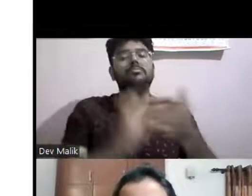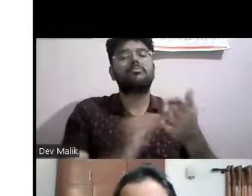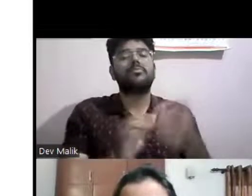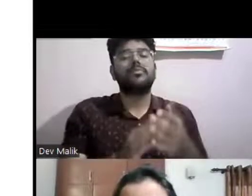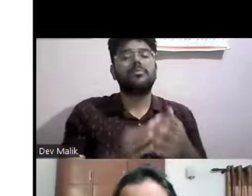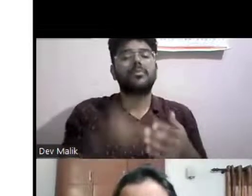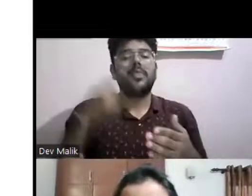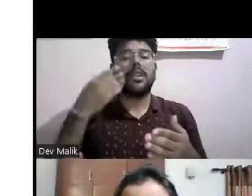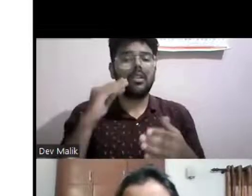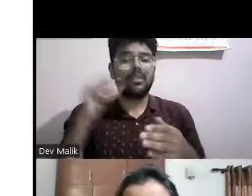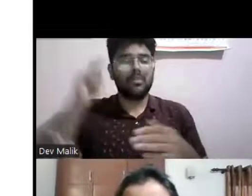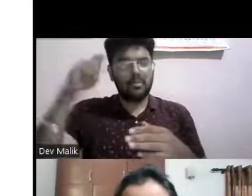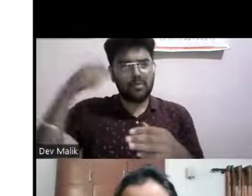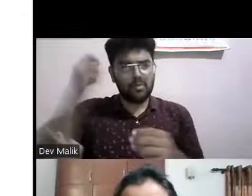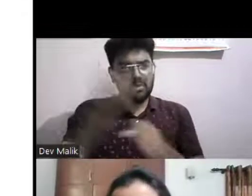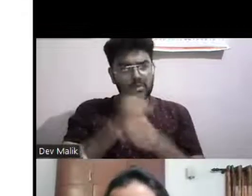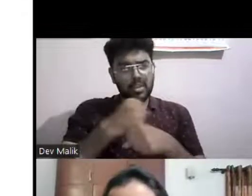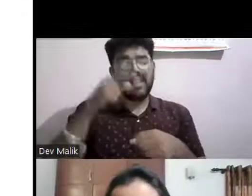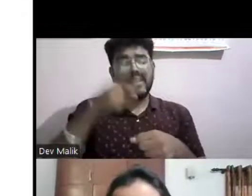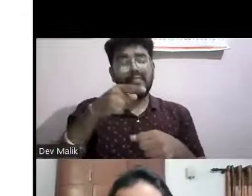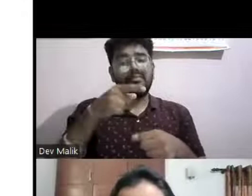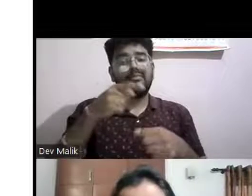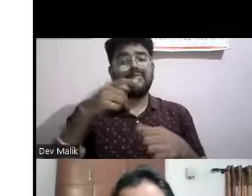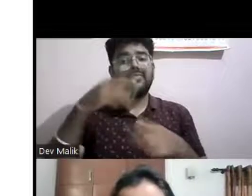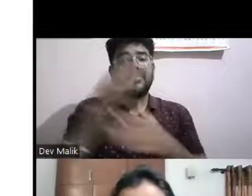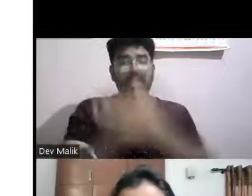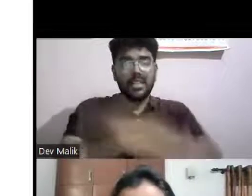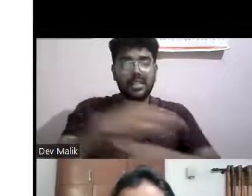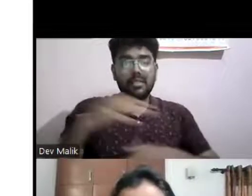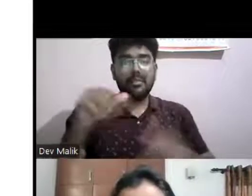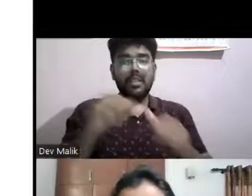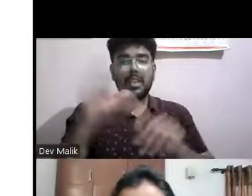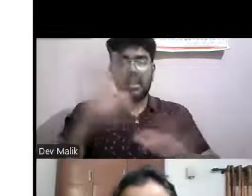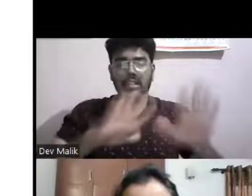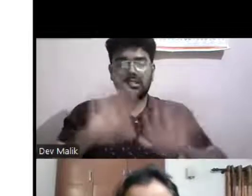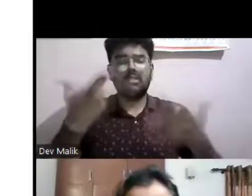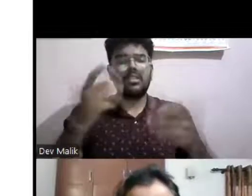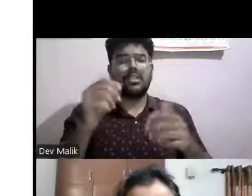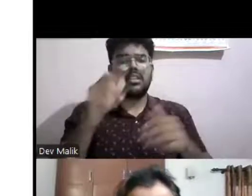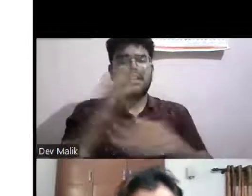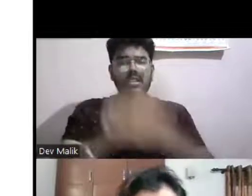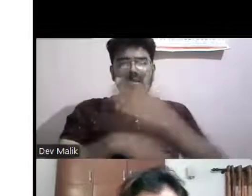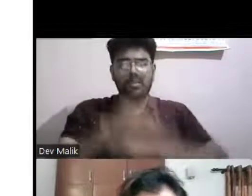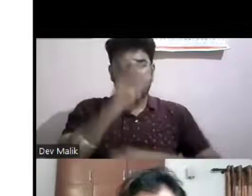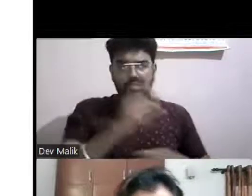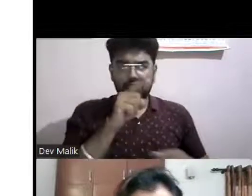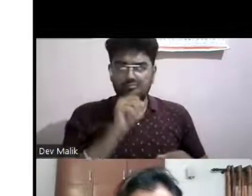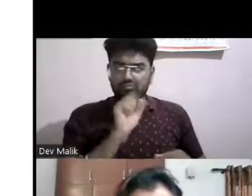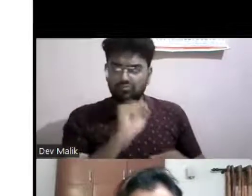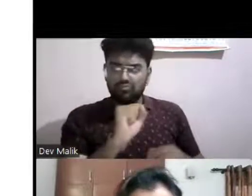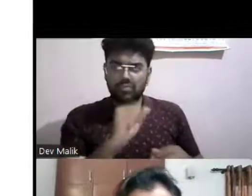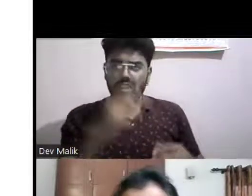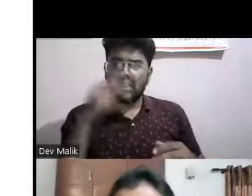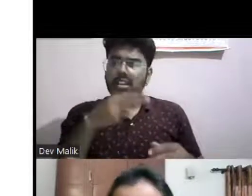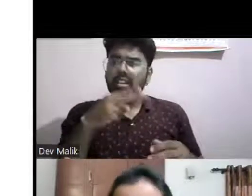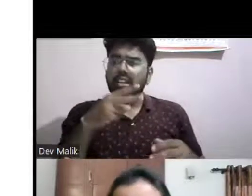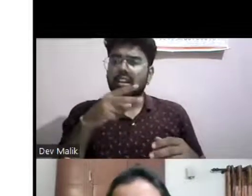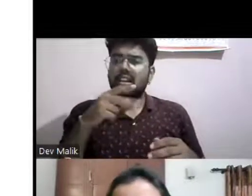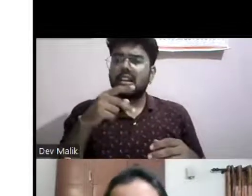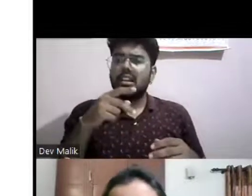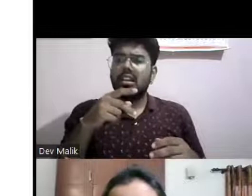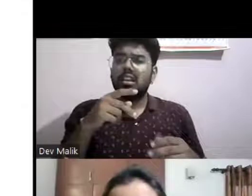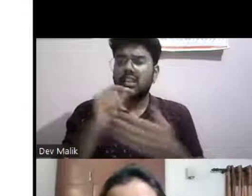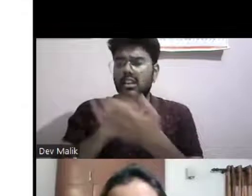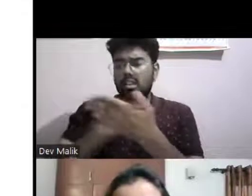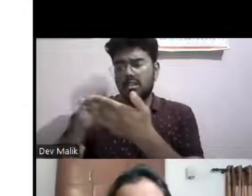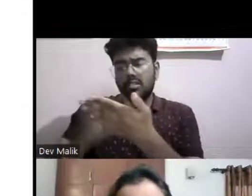creating a film on a disabled character, about a disabled character, are we looking at these autobiographies? Are we